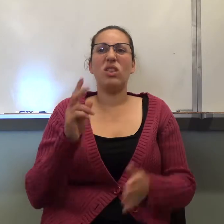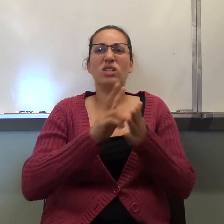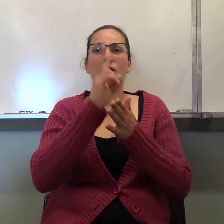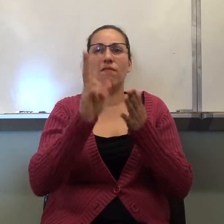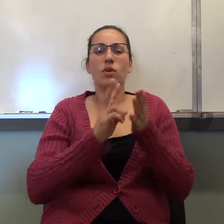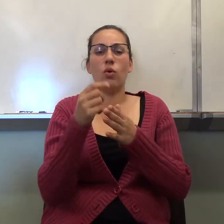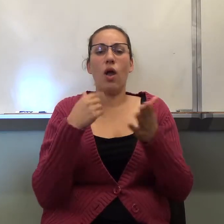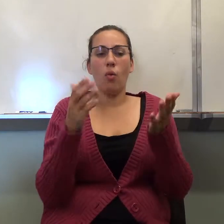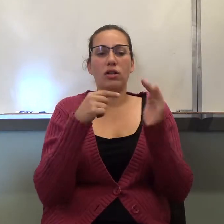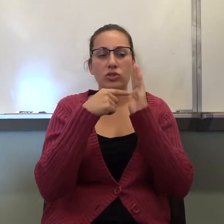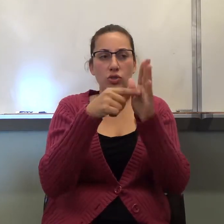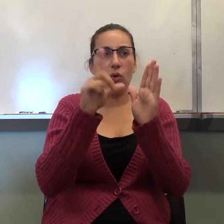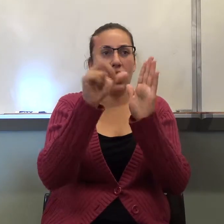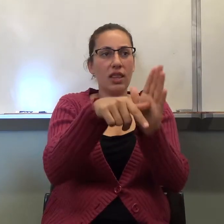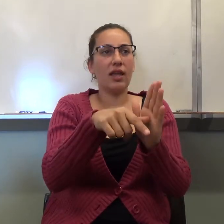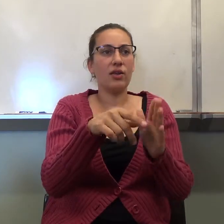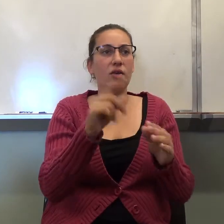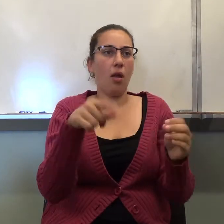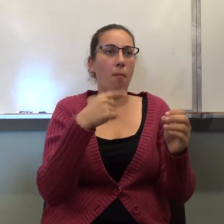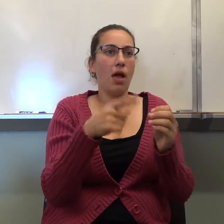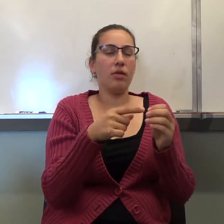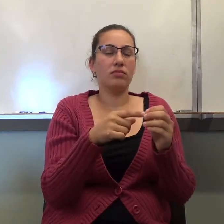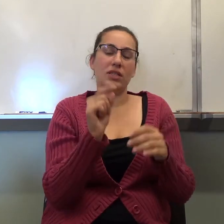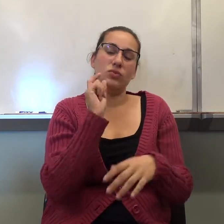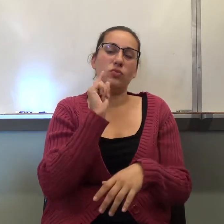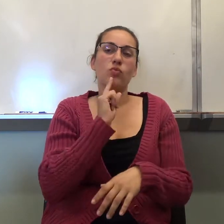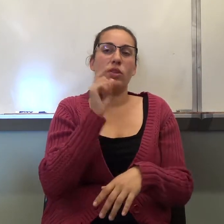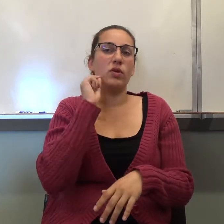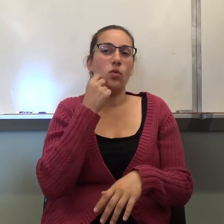Because see, then you're just gonna start